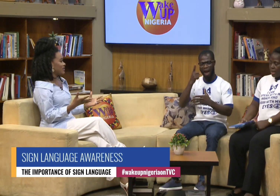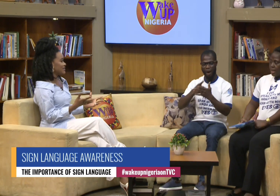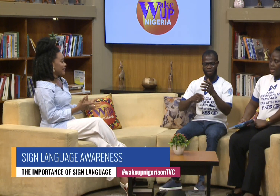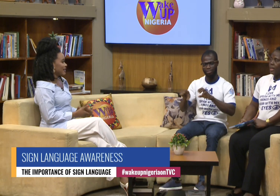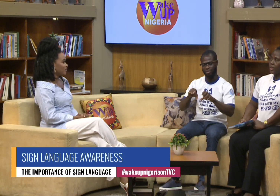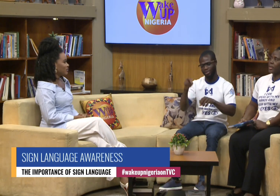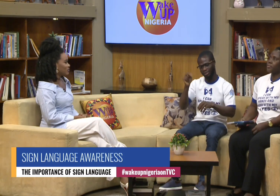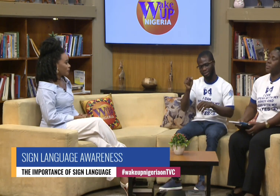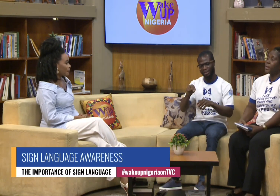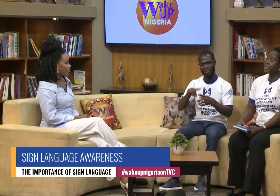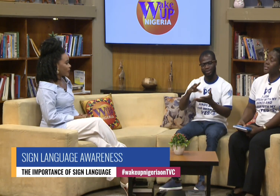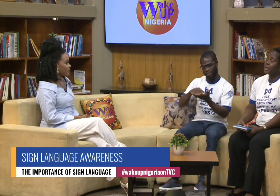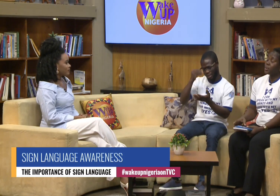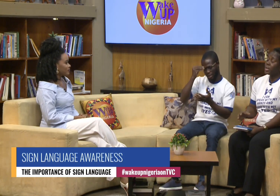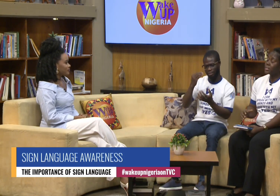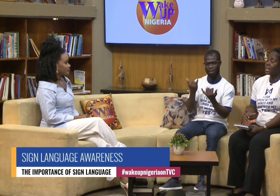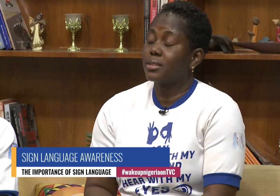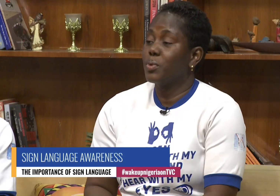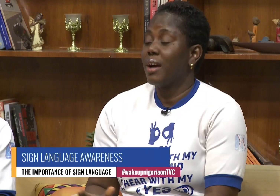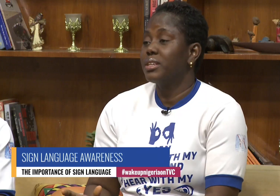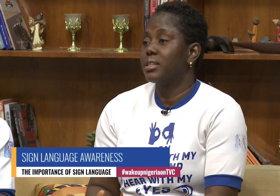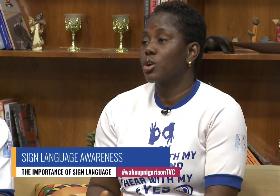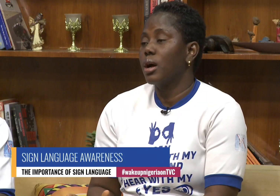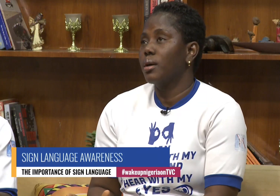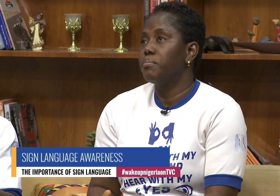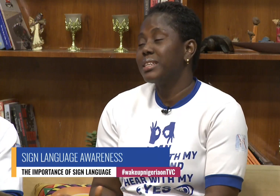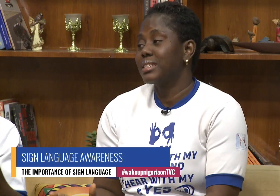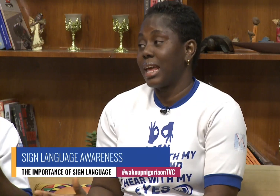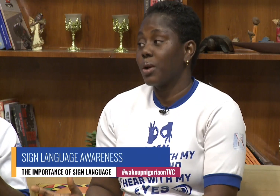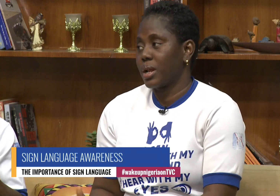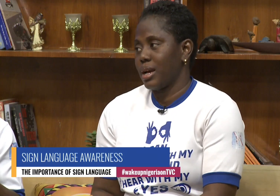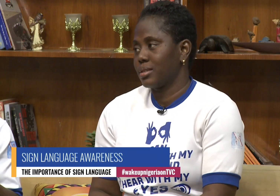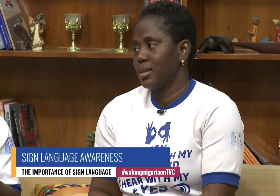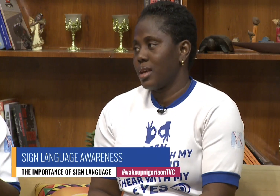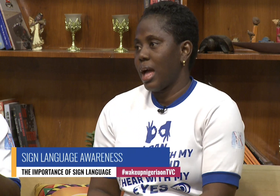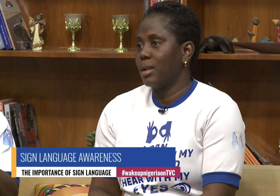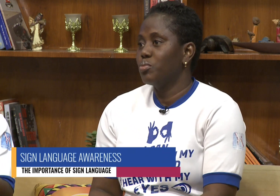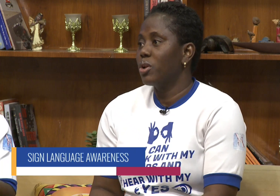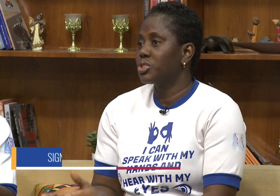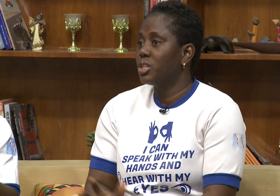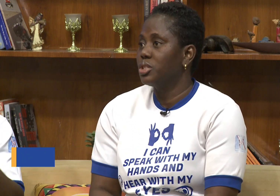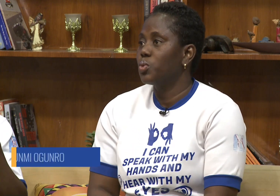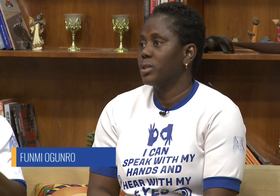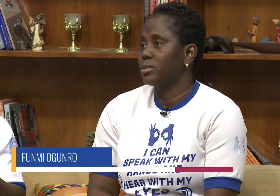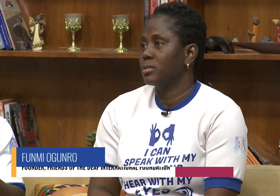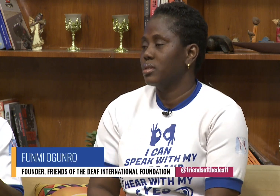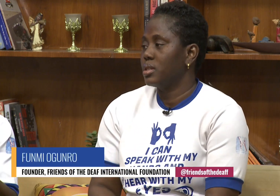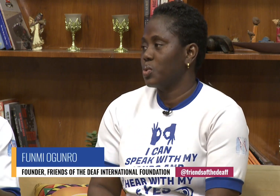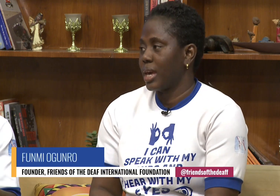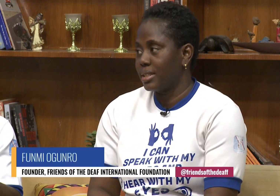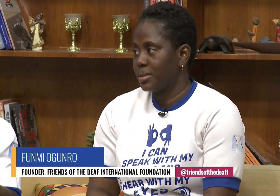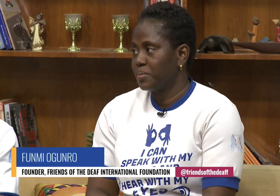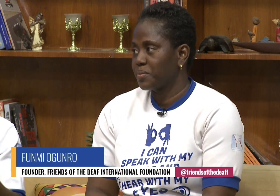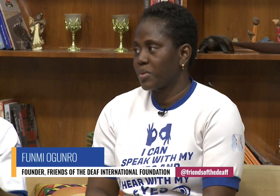for learning sign language? Okay, the basics, that's why we start. We have this basic sign language class. Okay. And we'll be launching a new one